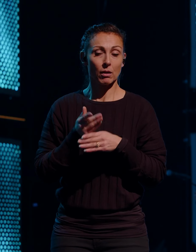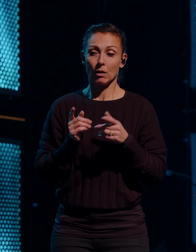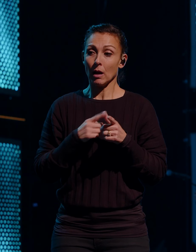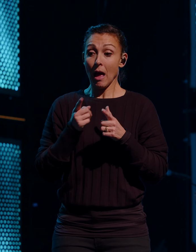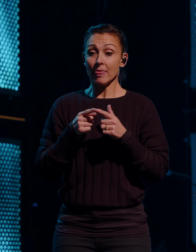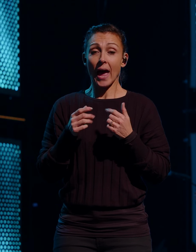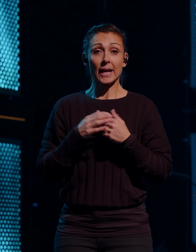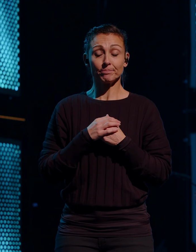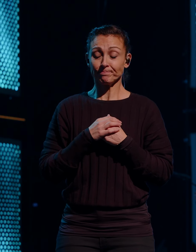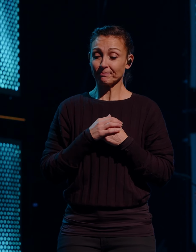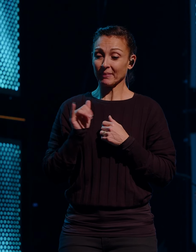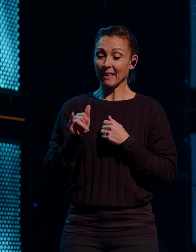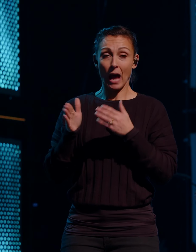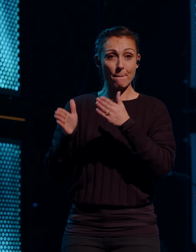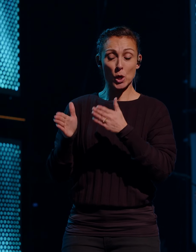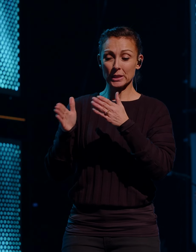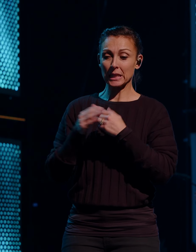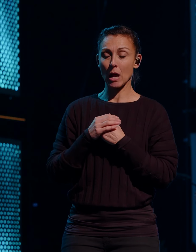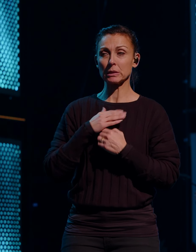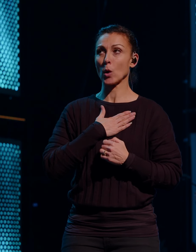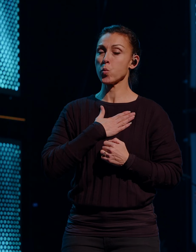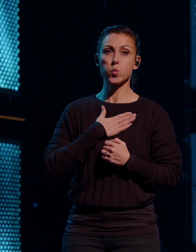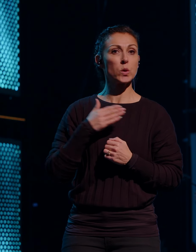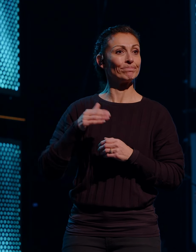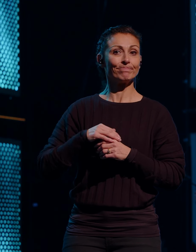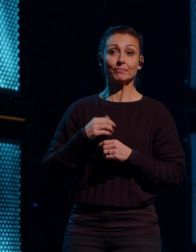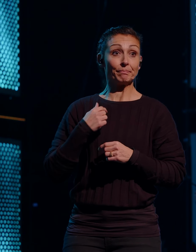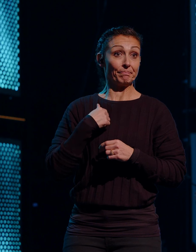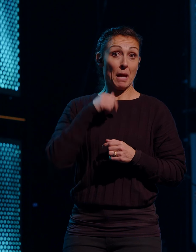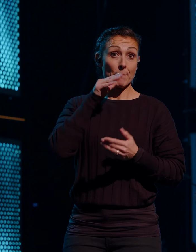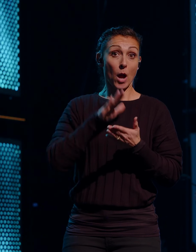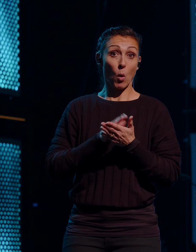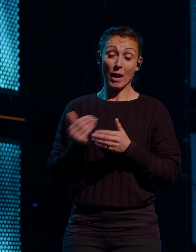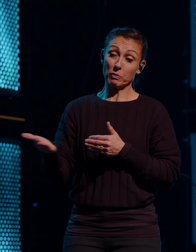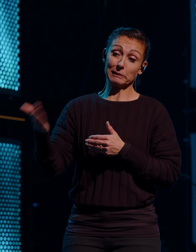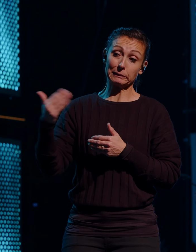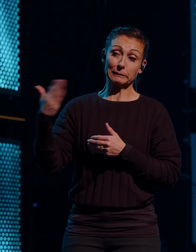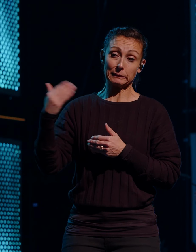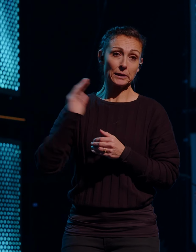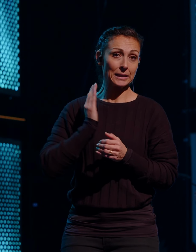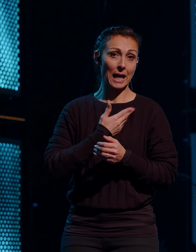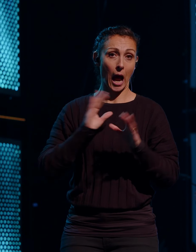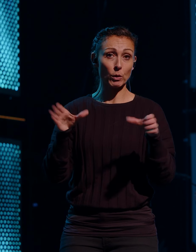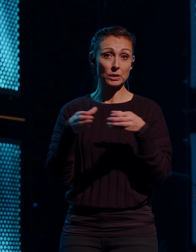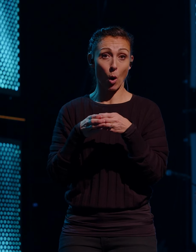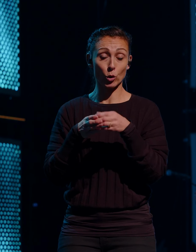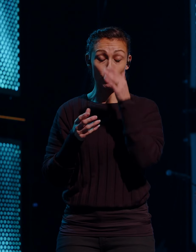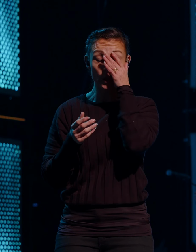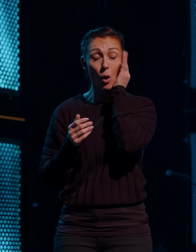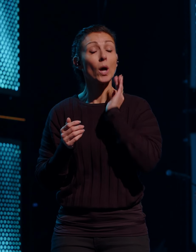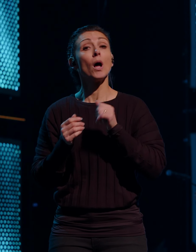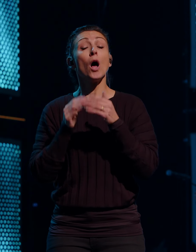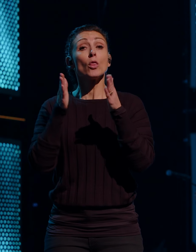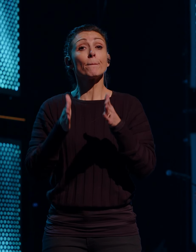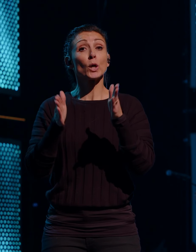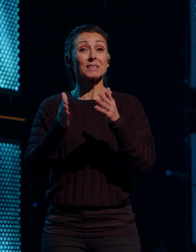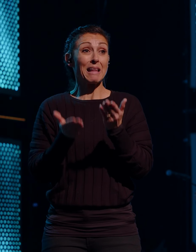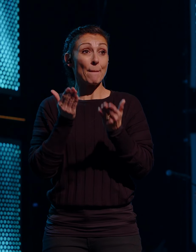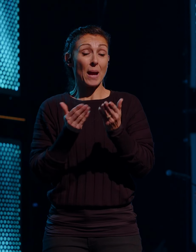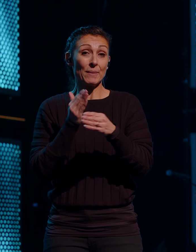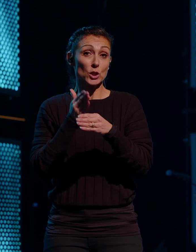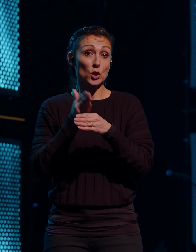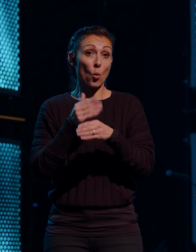group. It's like, when you understand the full story, your heart changes, does it not? So the person that's annoying you, maybe say like, Lord, why are